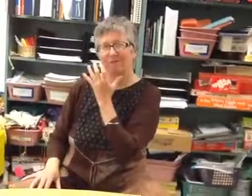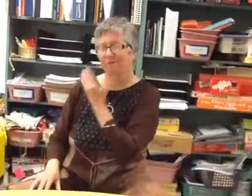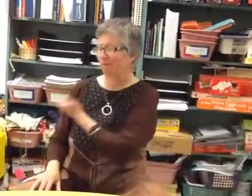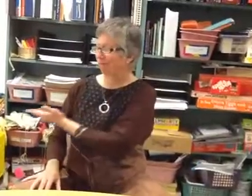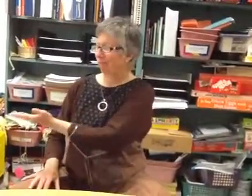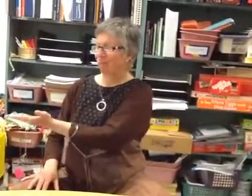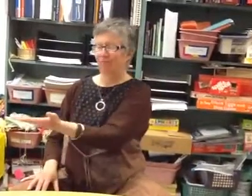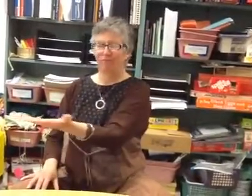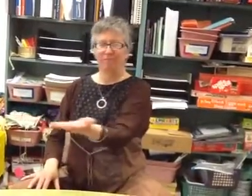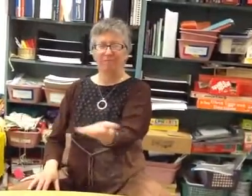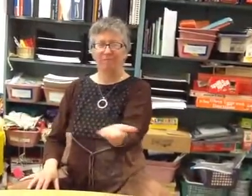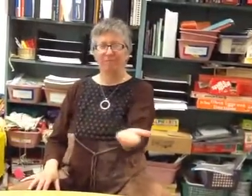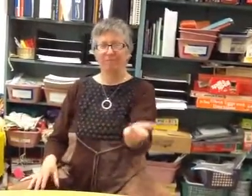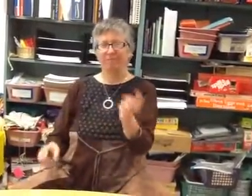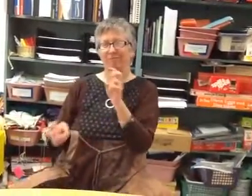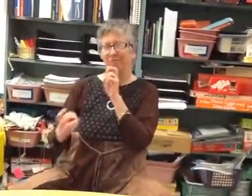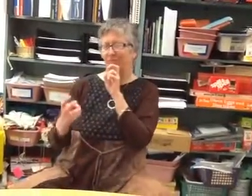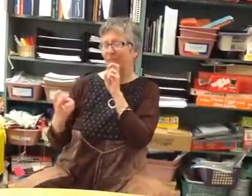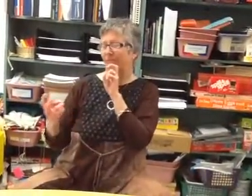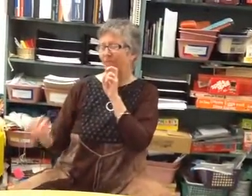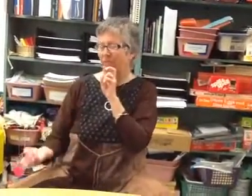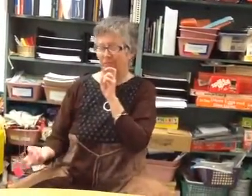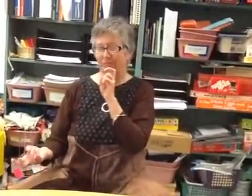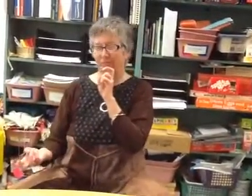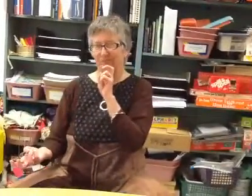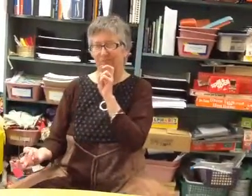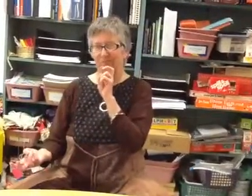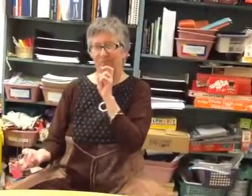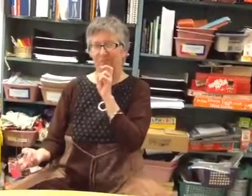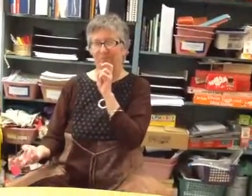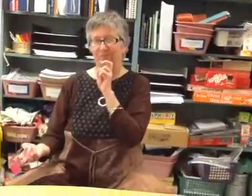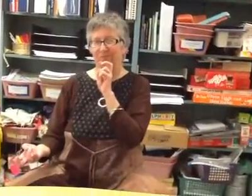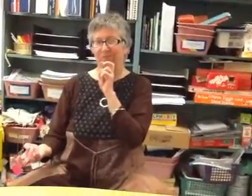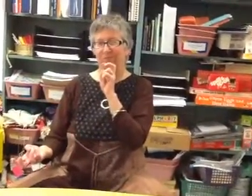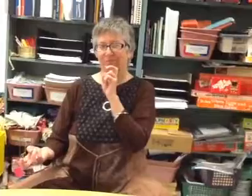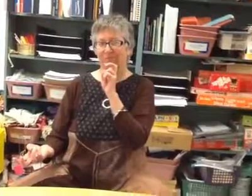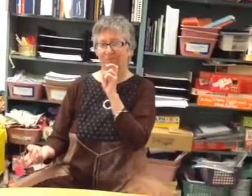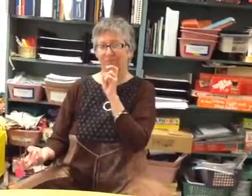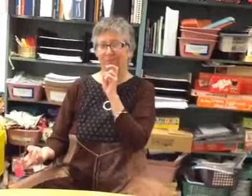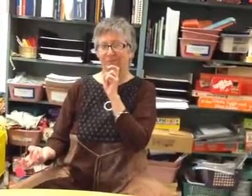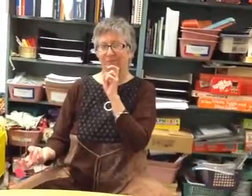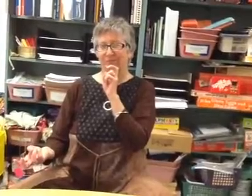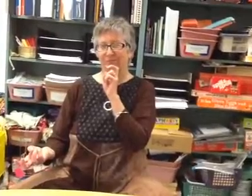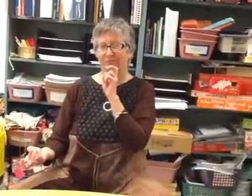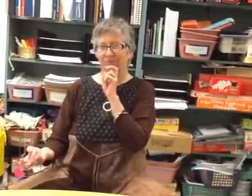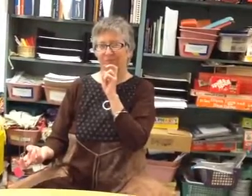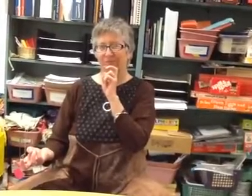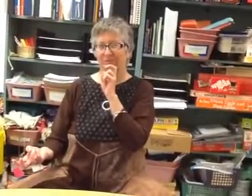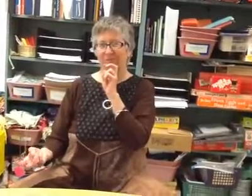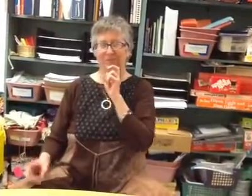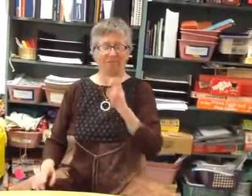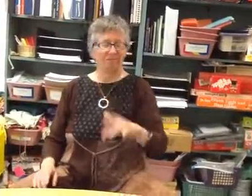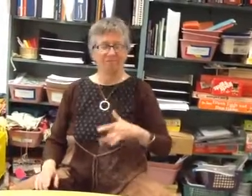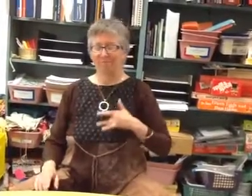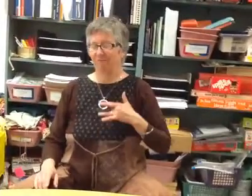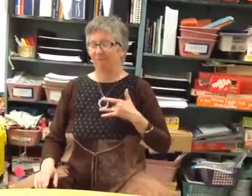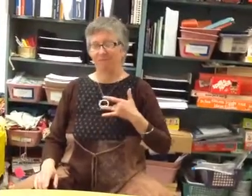falling down, down, down. You don't have to feel like a waste